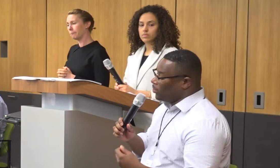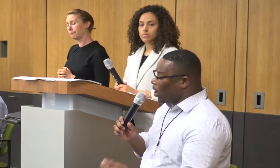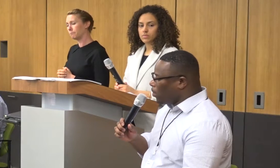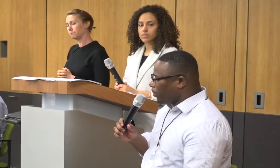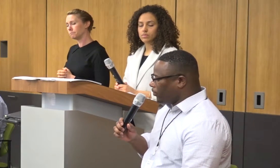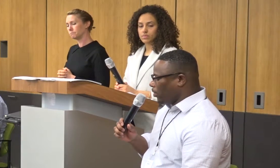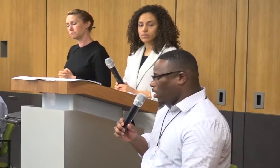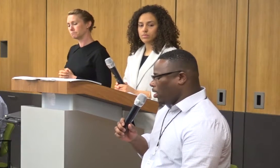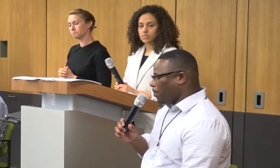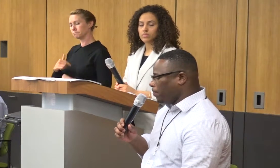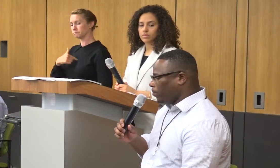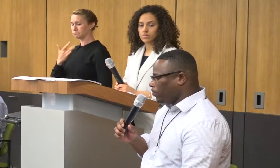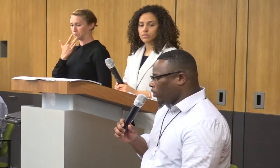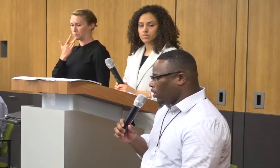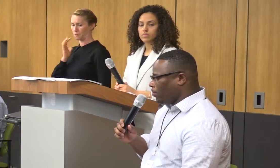I'd like to see our partners